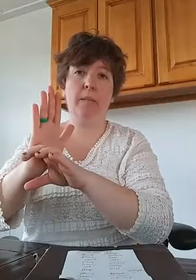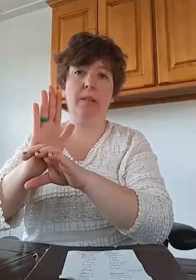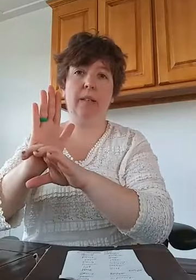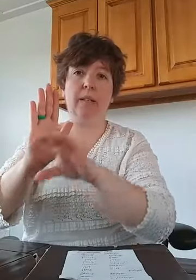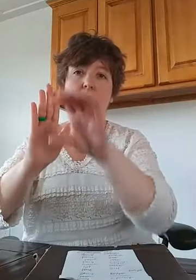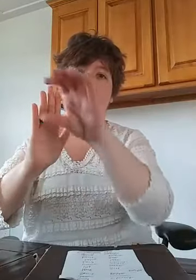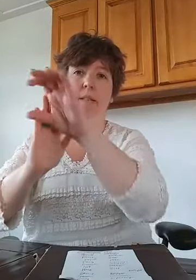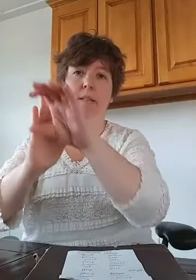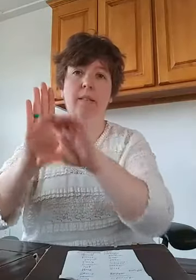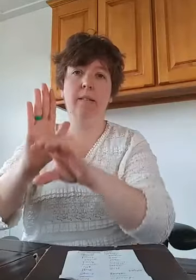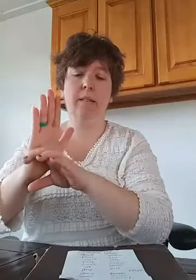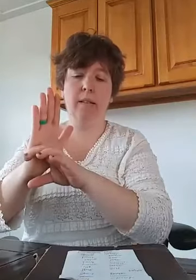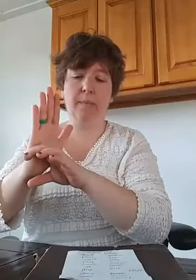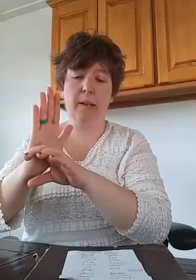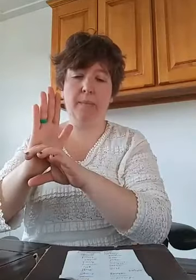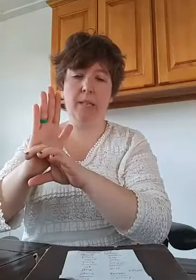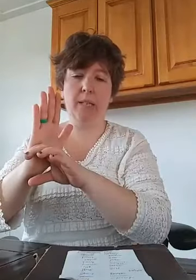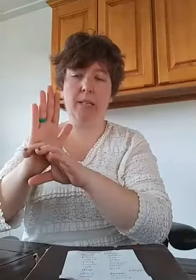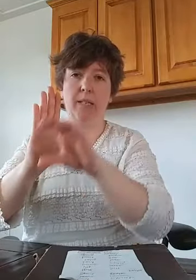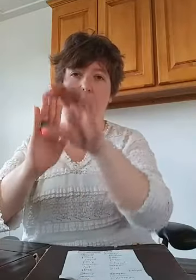C's. Commandment.